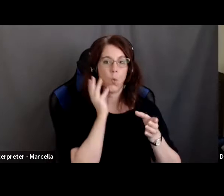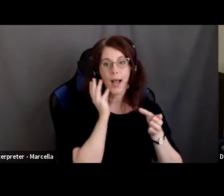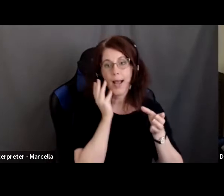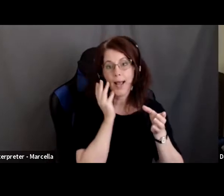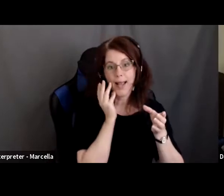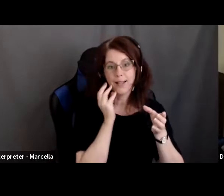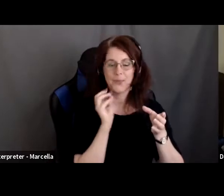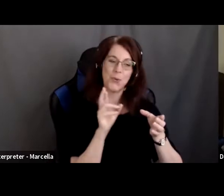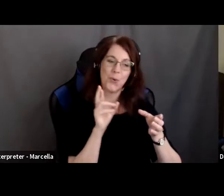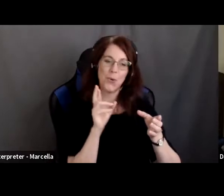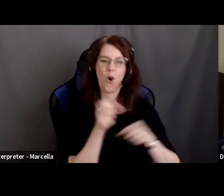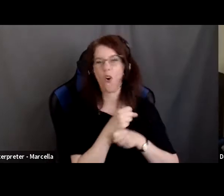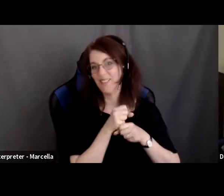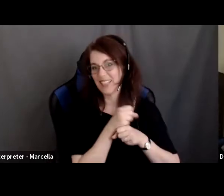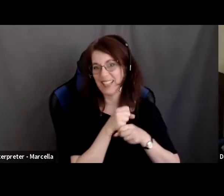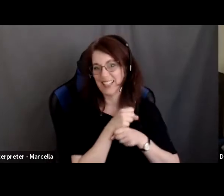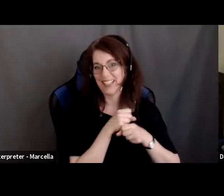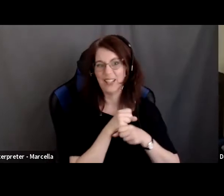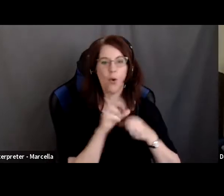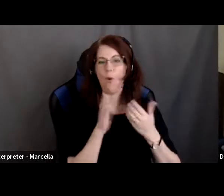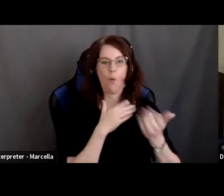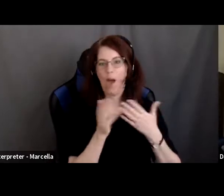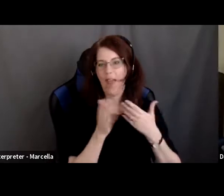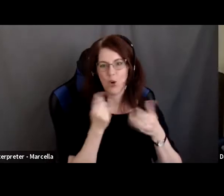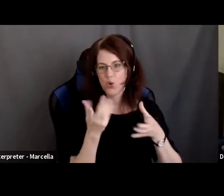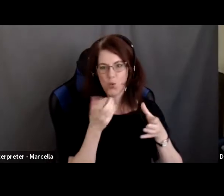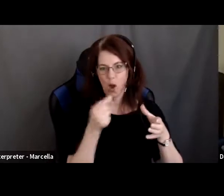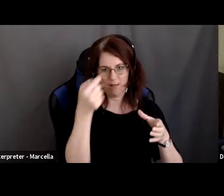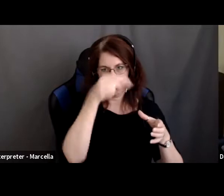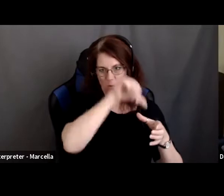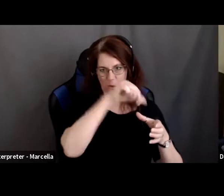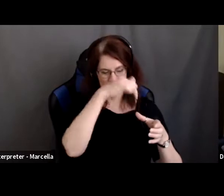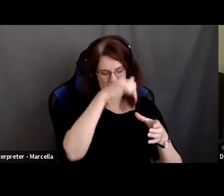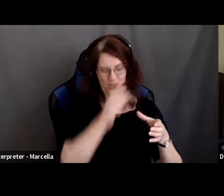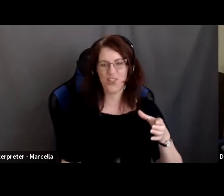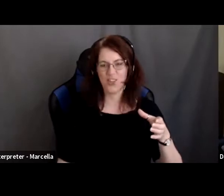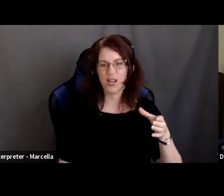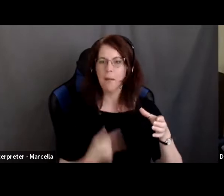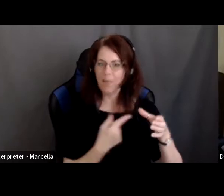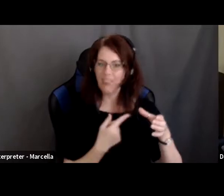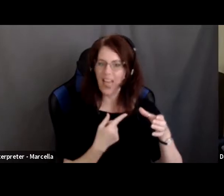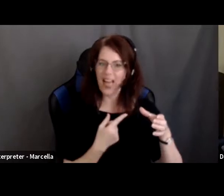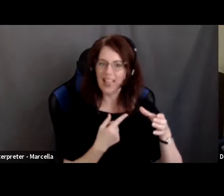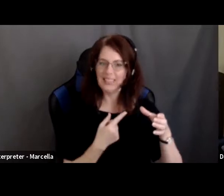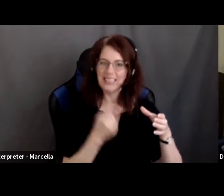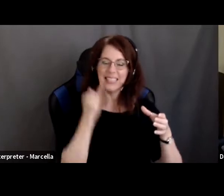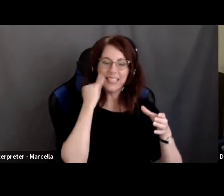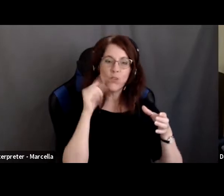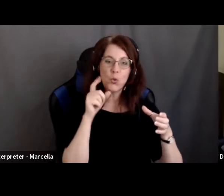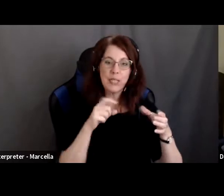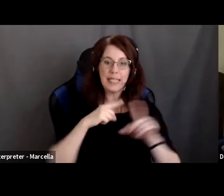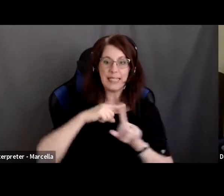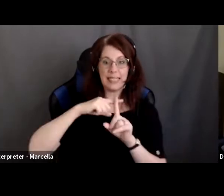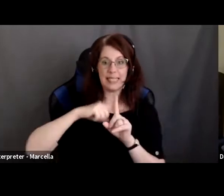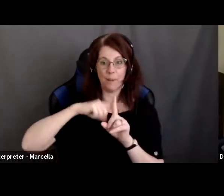hold coffee, it could hold whatever you want it to hold in it. But that is something where if you need the temperature to